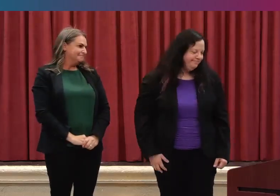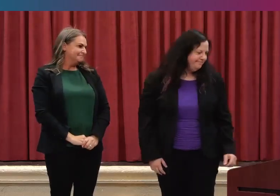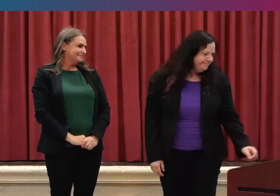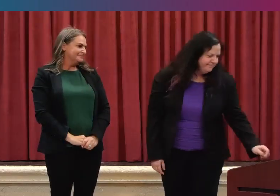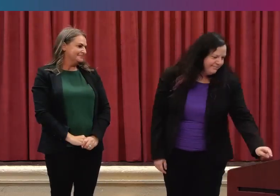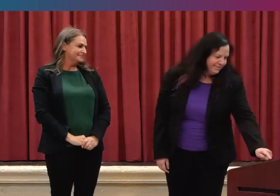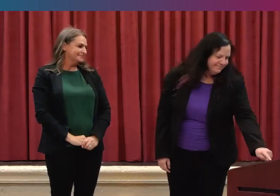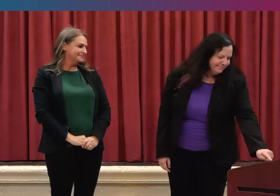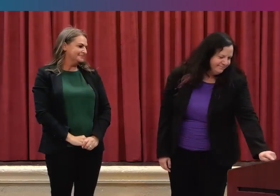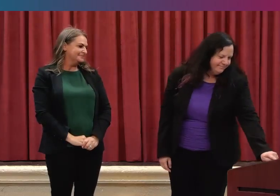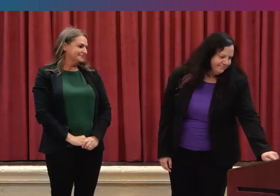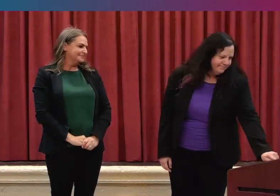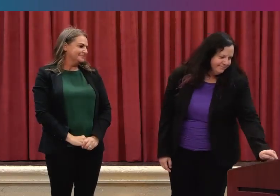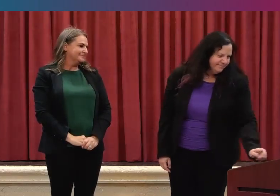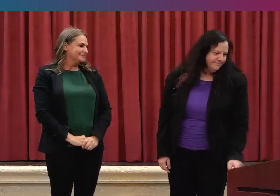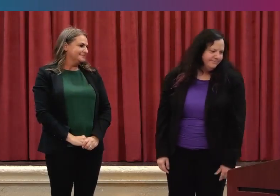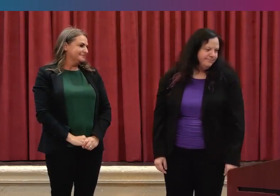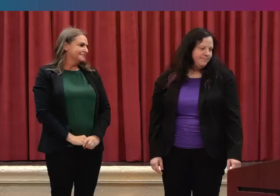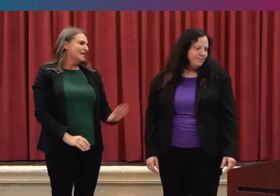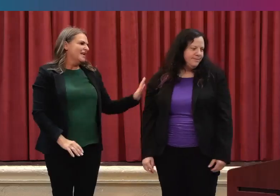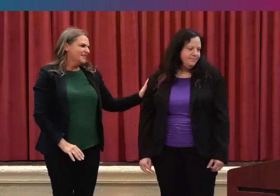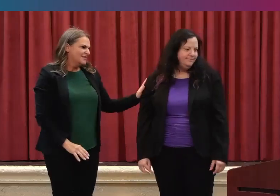you, the consumer. Absolutely.